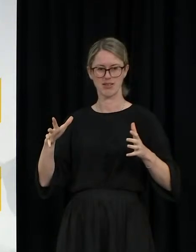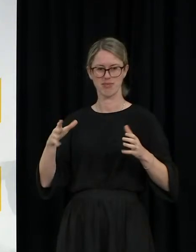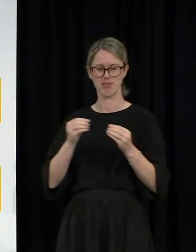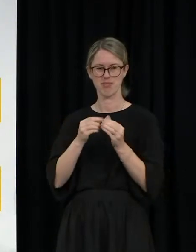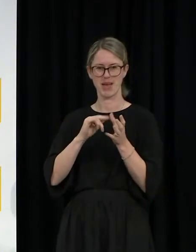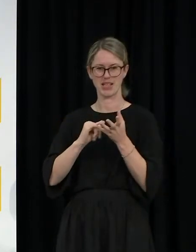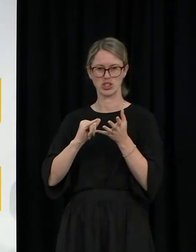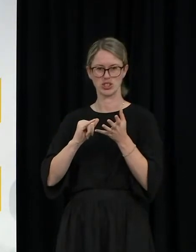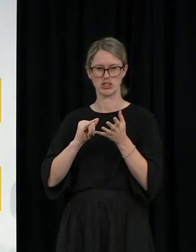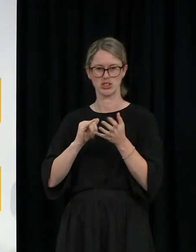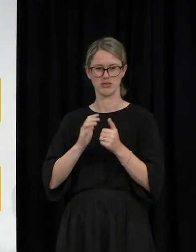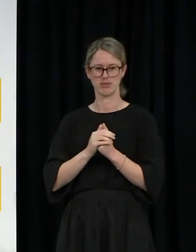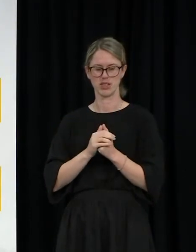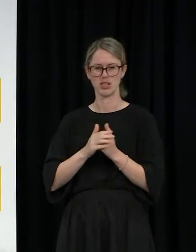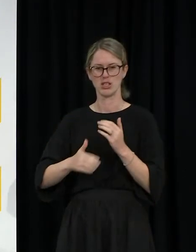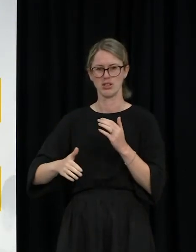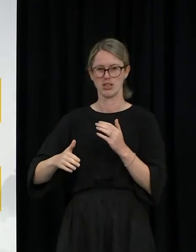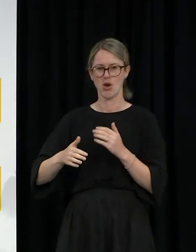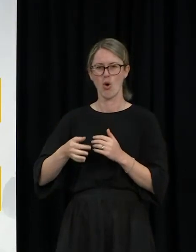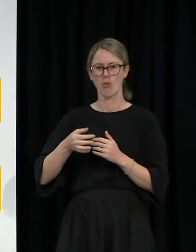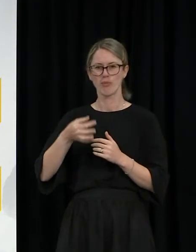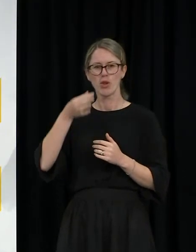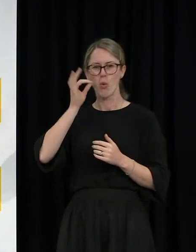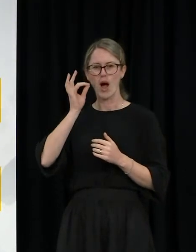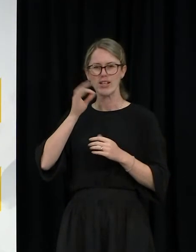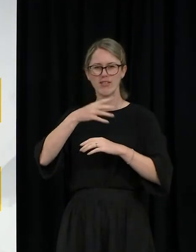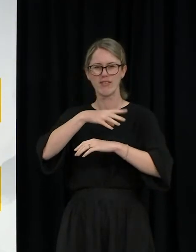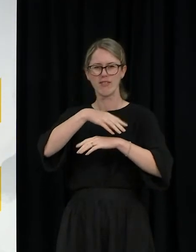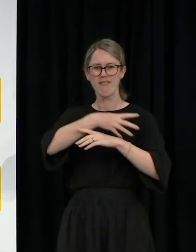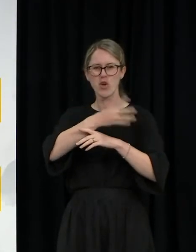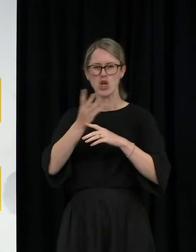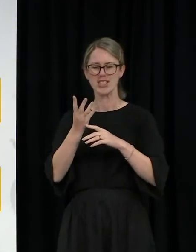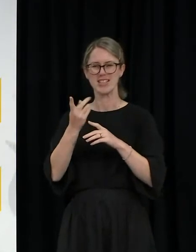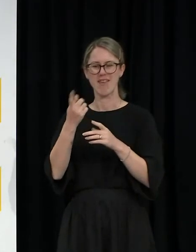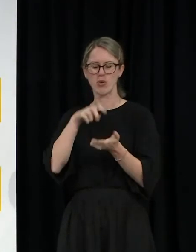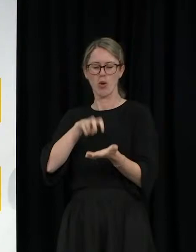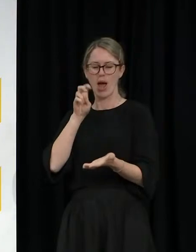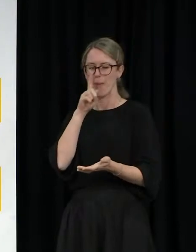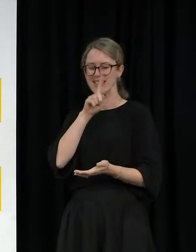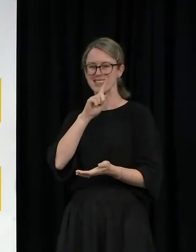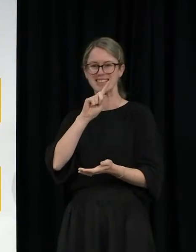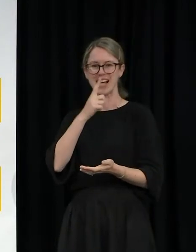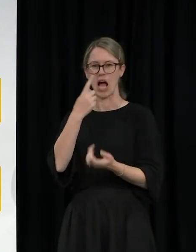Some of the top white ferns having to pull out because they don't have MIQ spots.